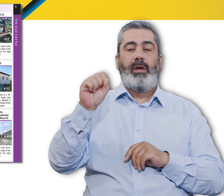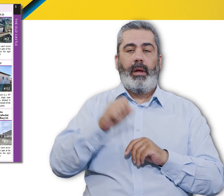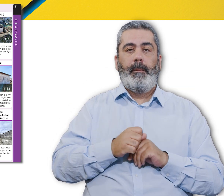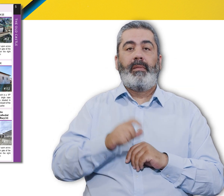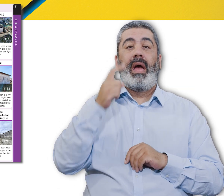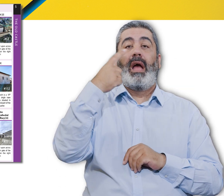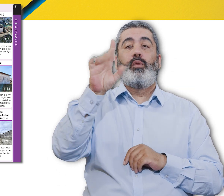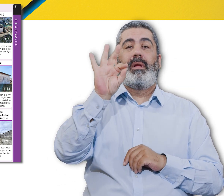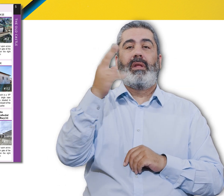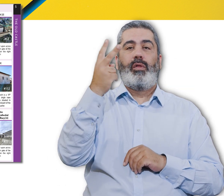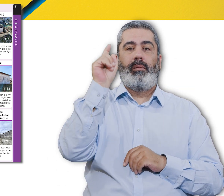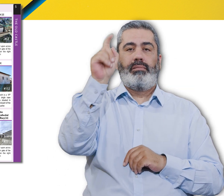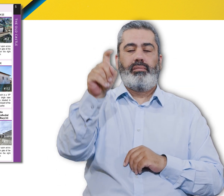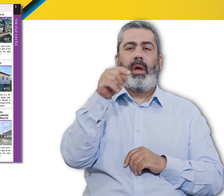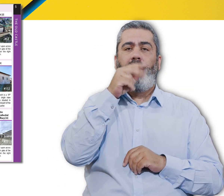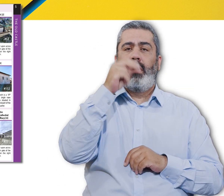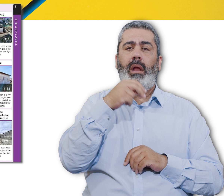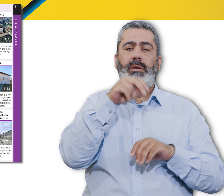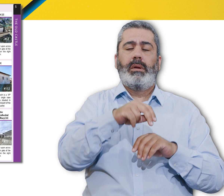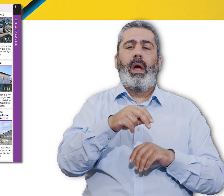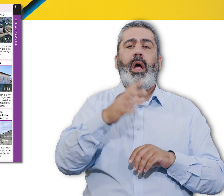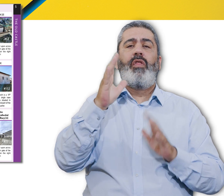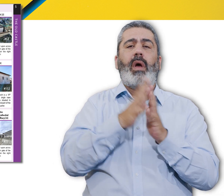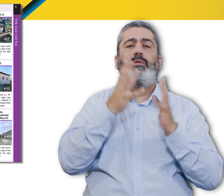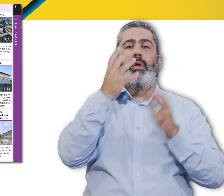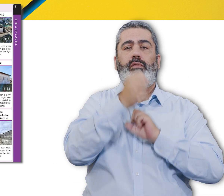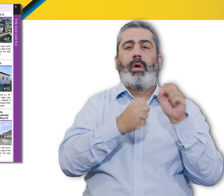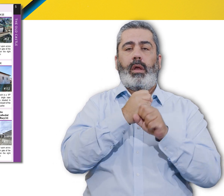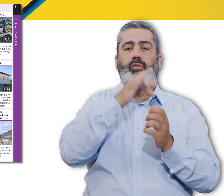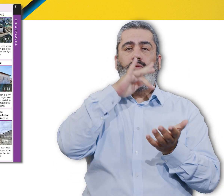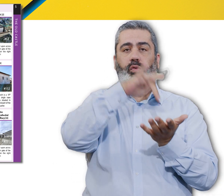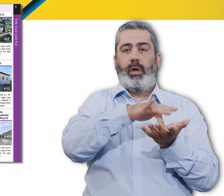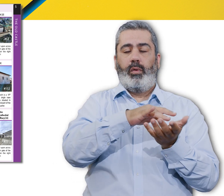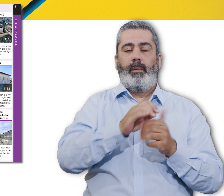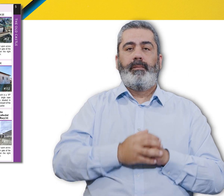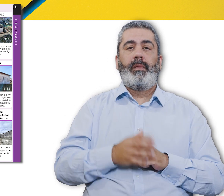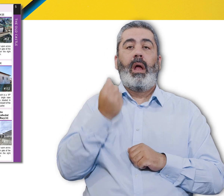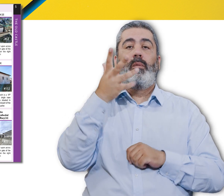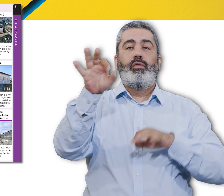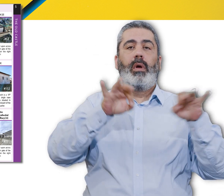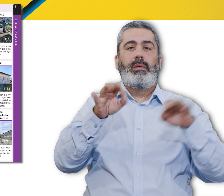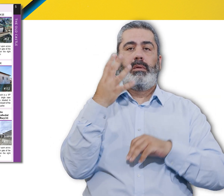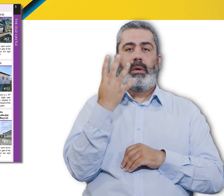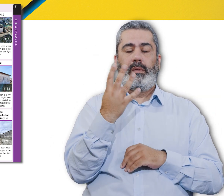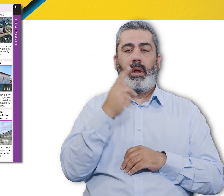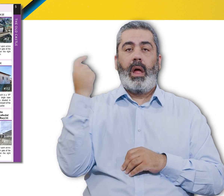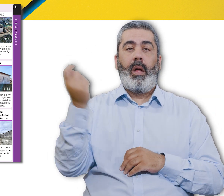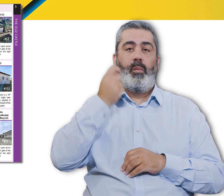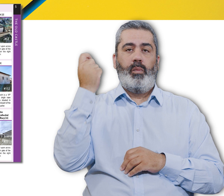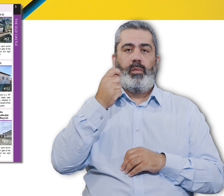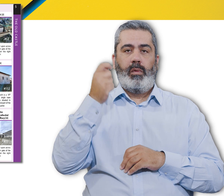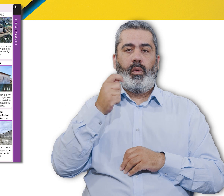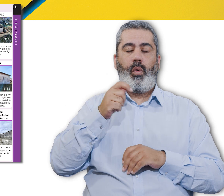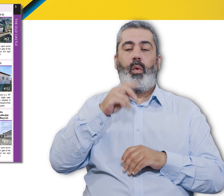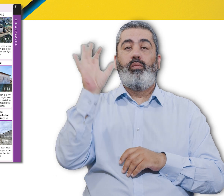Church. Point 3 on the map number 152. The church is a 19th century single nave typology situated in the central